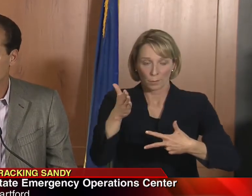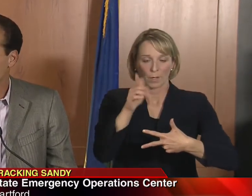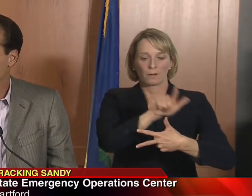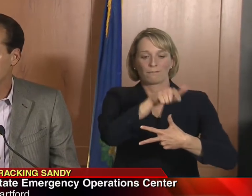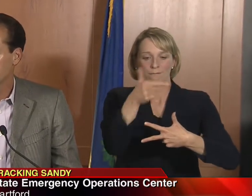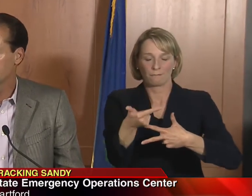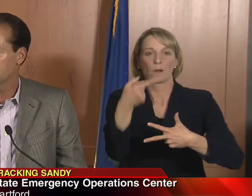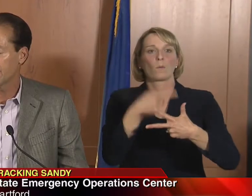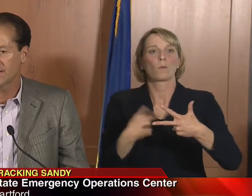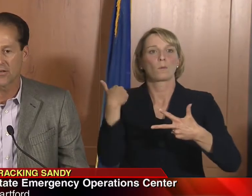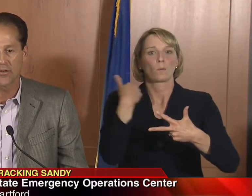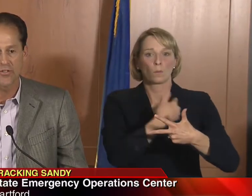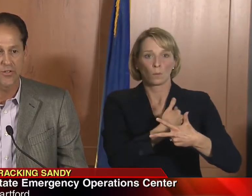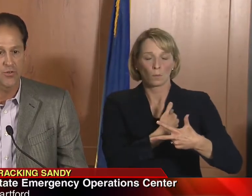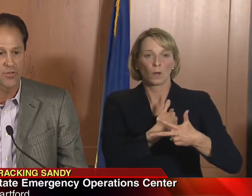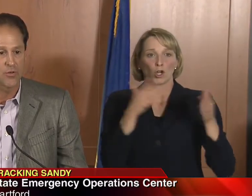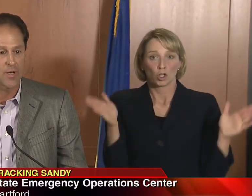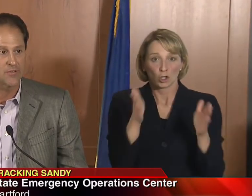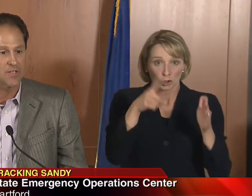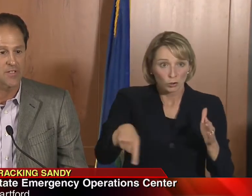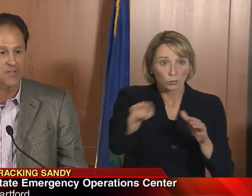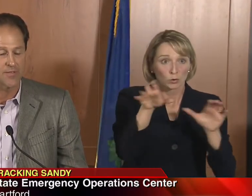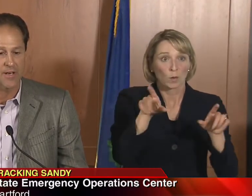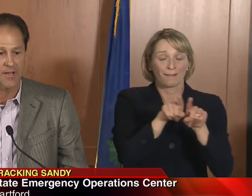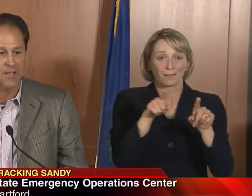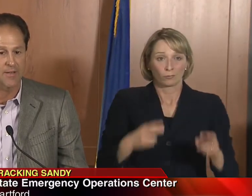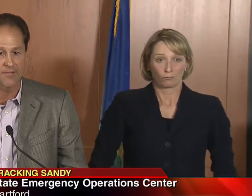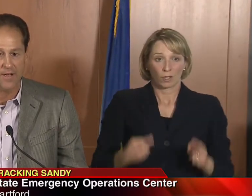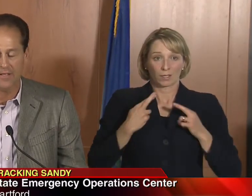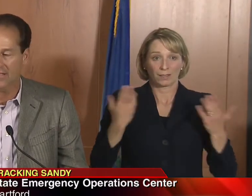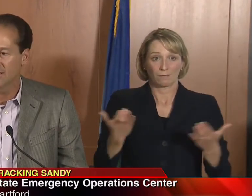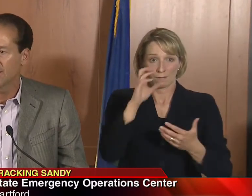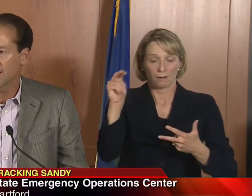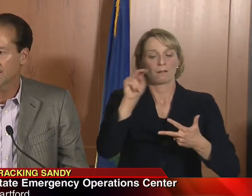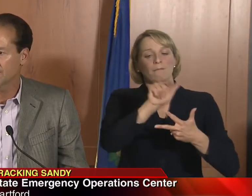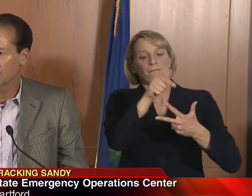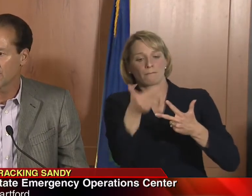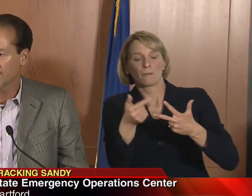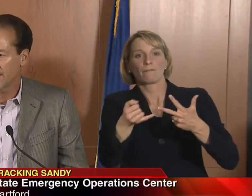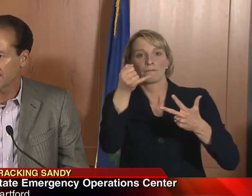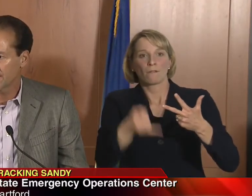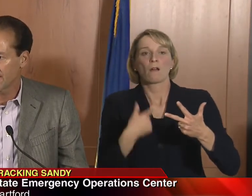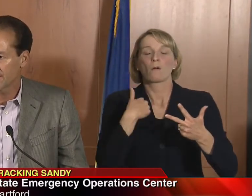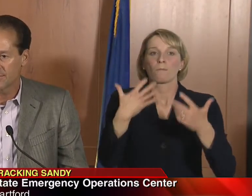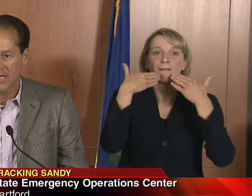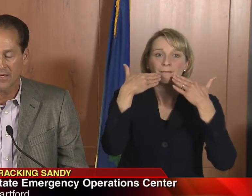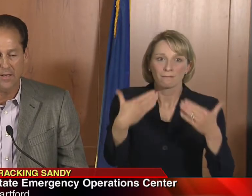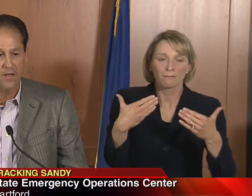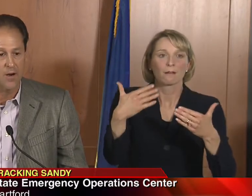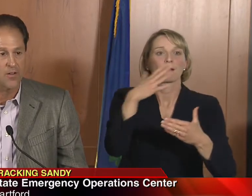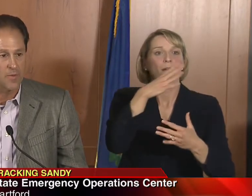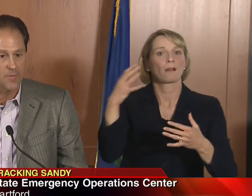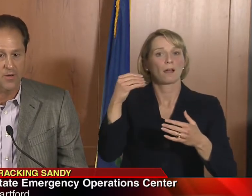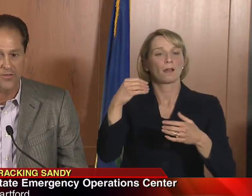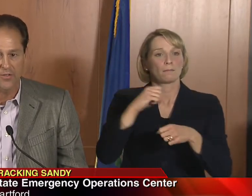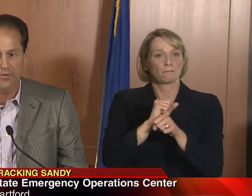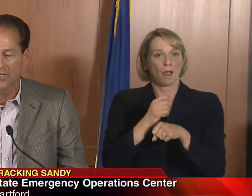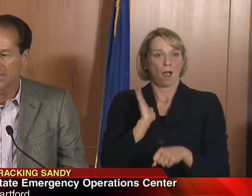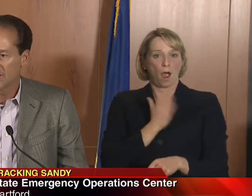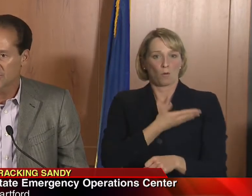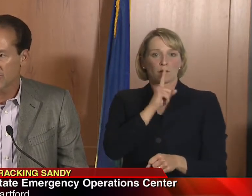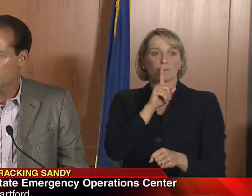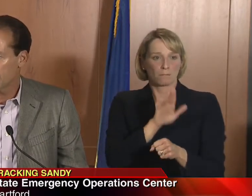to you about what we believe and urge you to do as residents of Connecticut. And then finally, I'd like to thank and make our commitment known